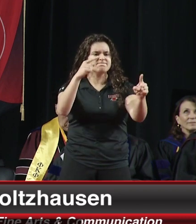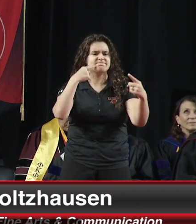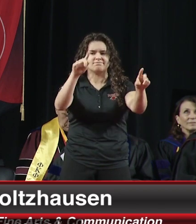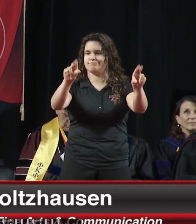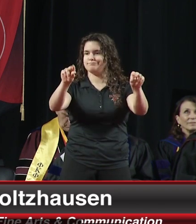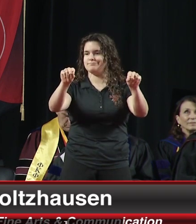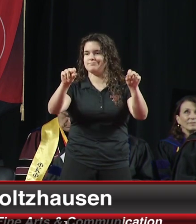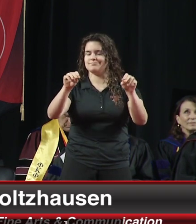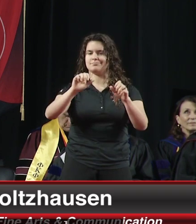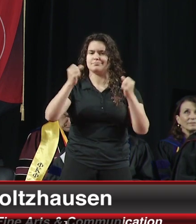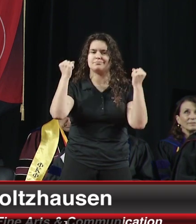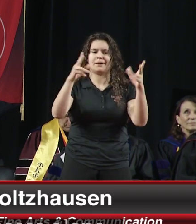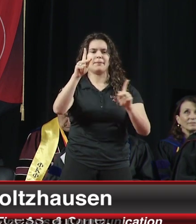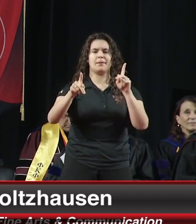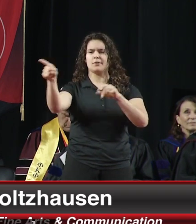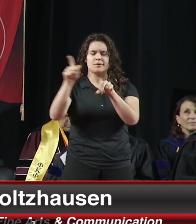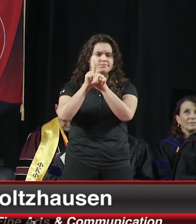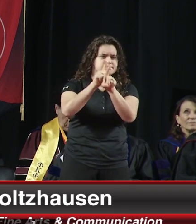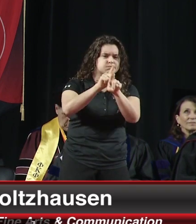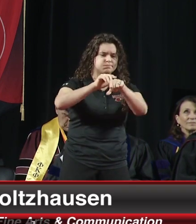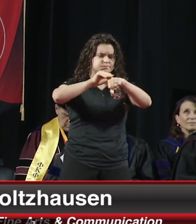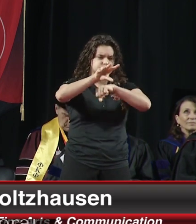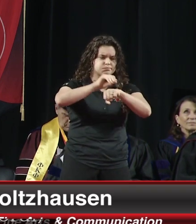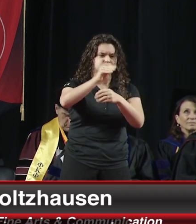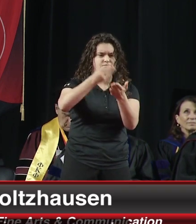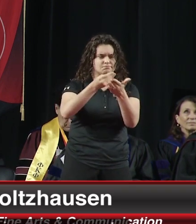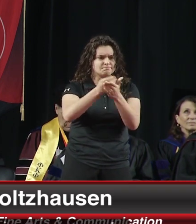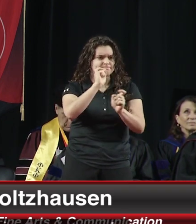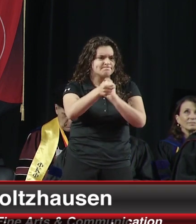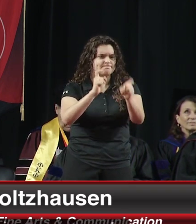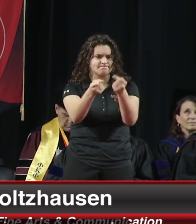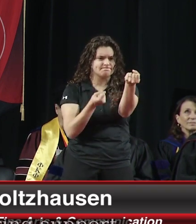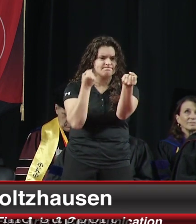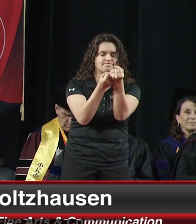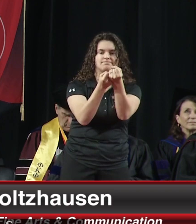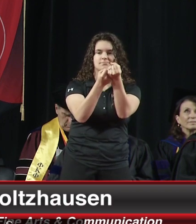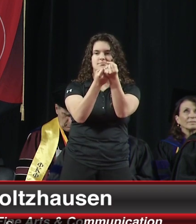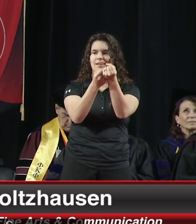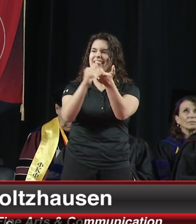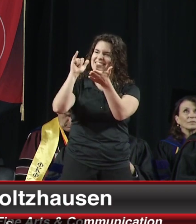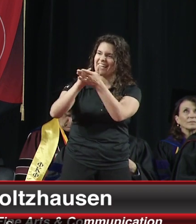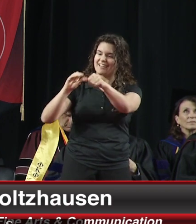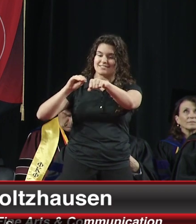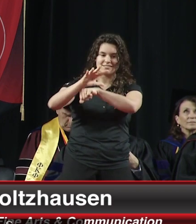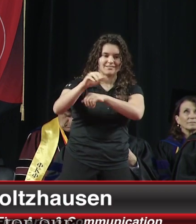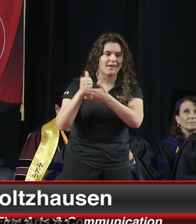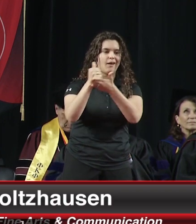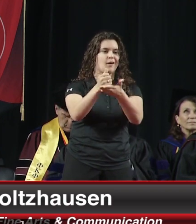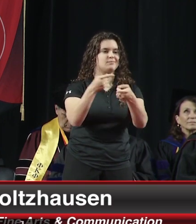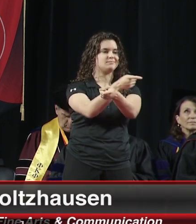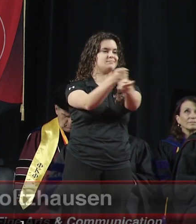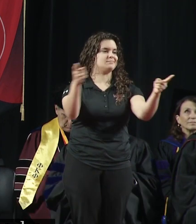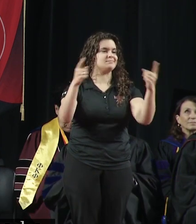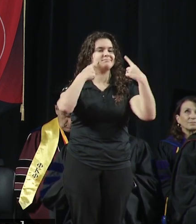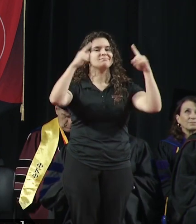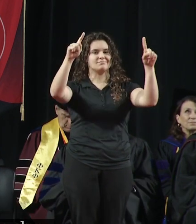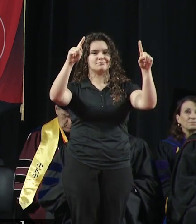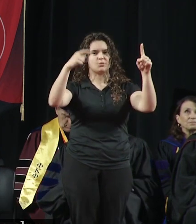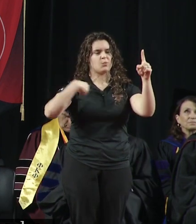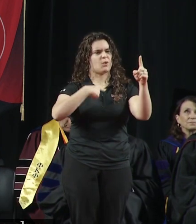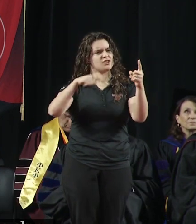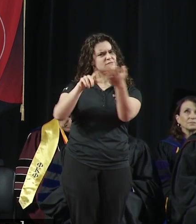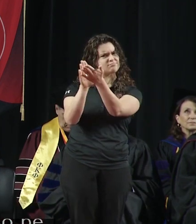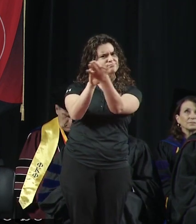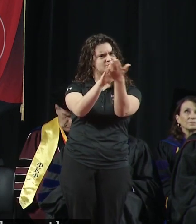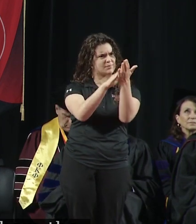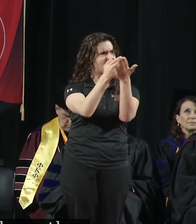moral, financial, and mentoring support made today possible for our graduates should also be recognized, among